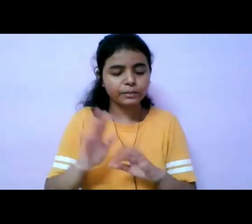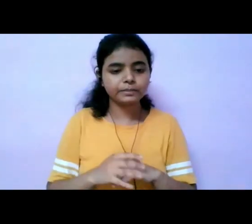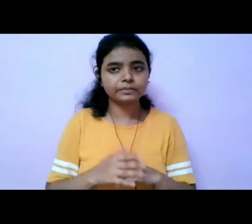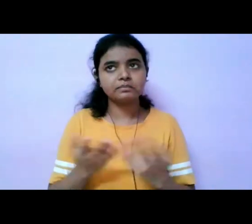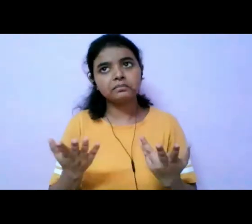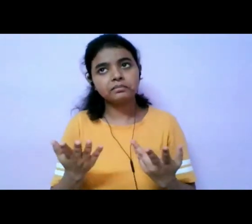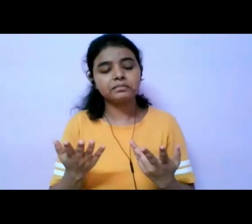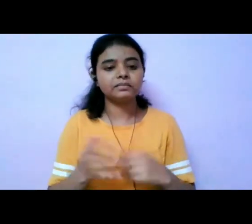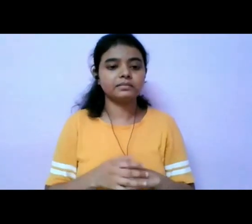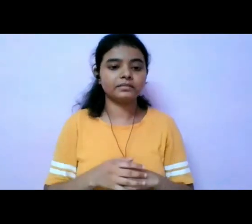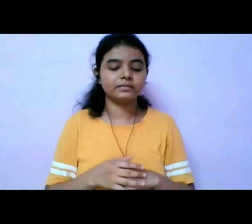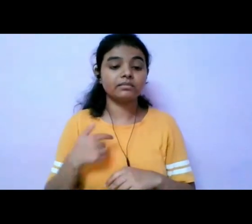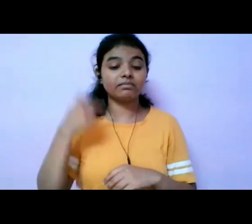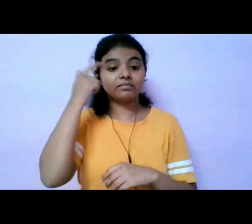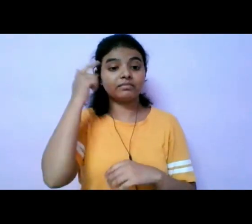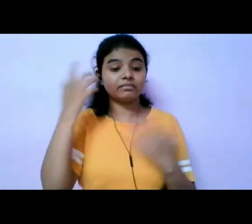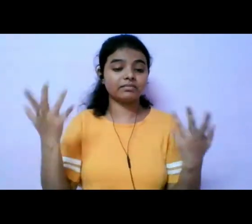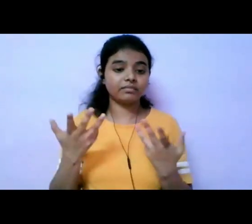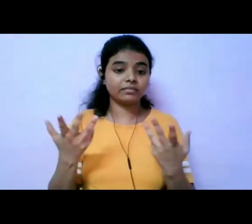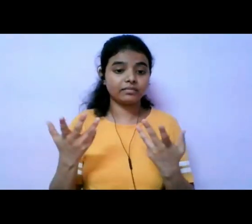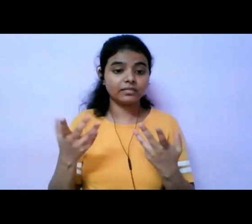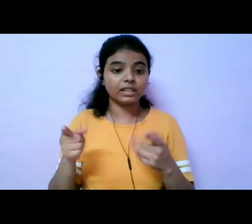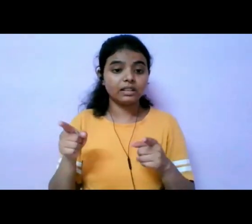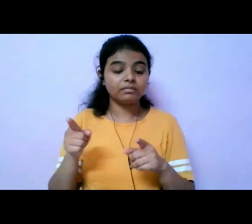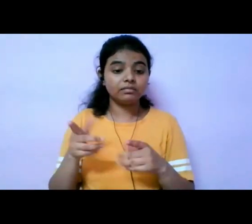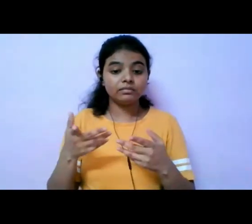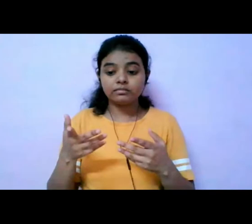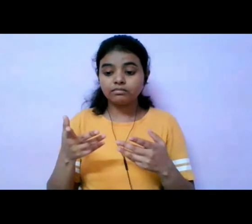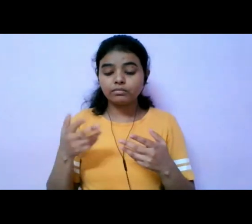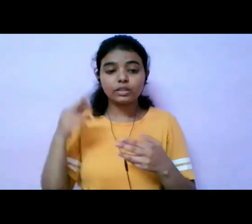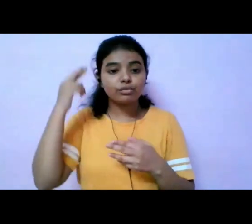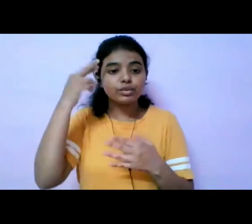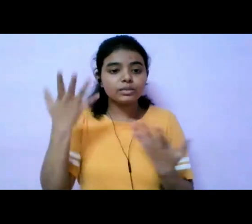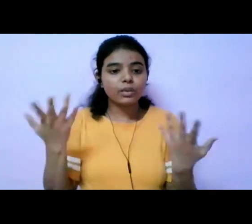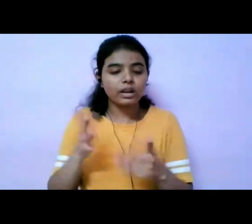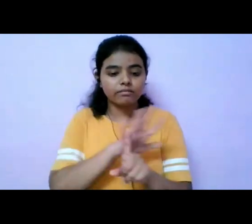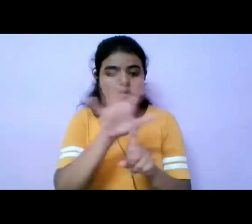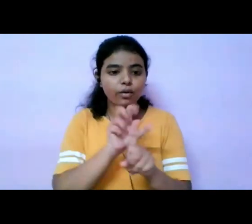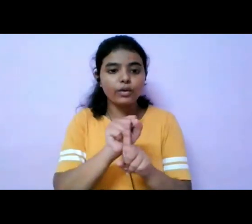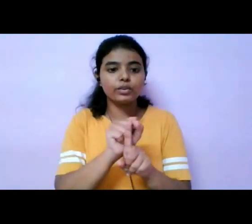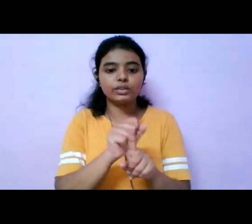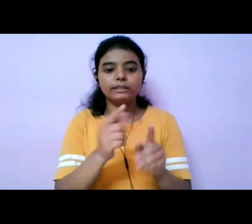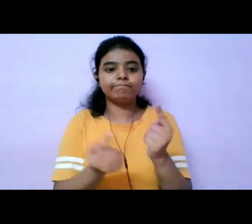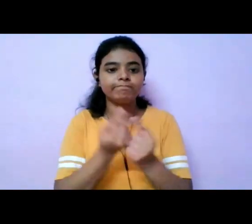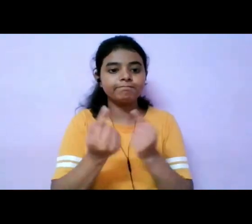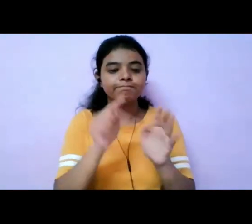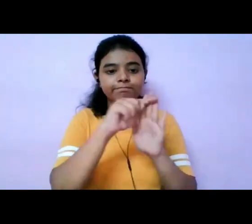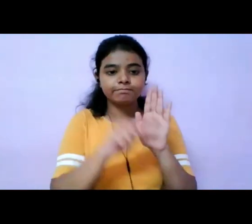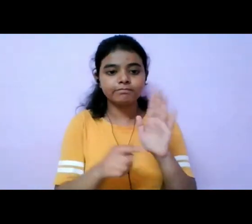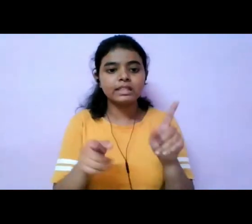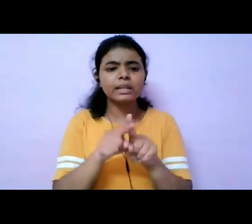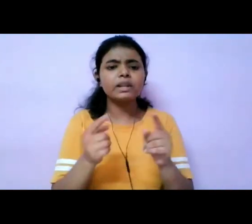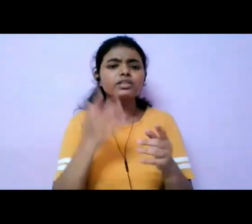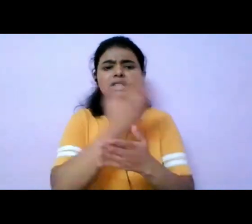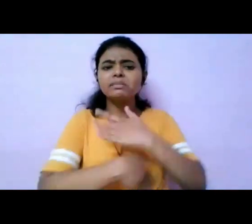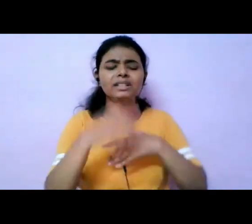know, I think it's one of the reasons why cultural diplomacy with disability is so wonderful,